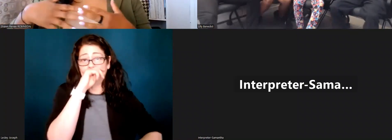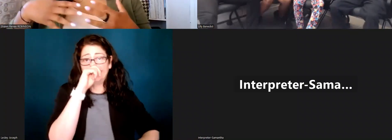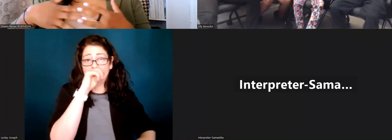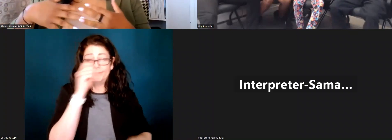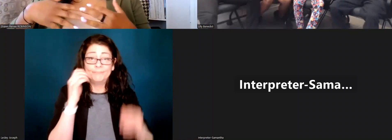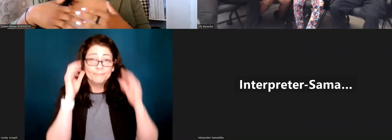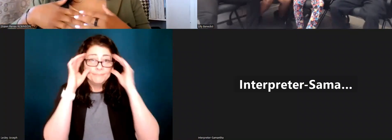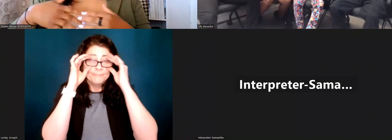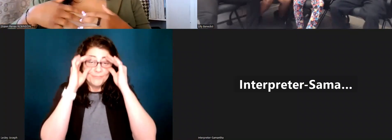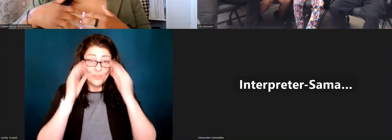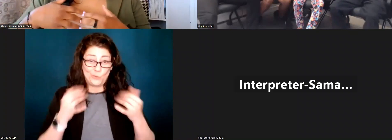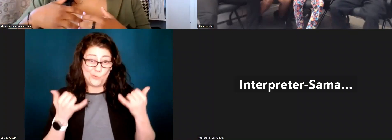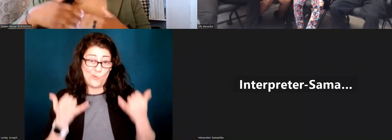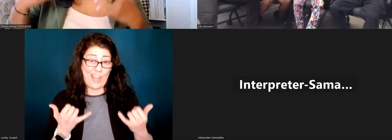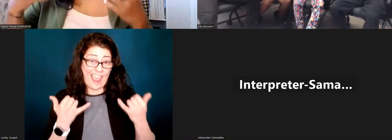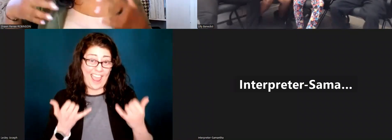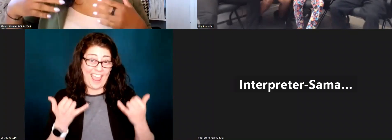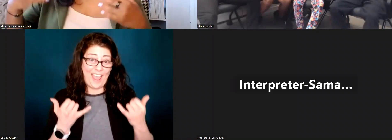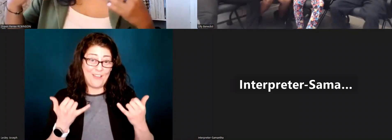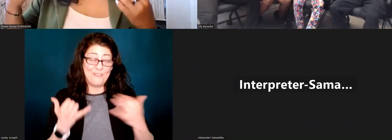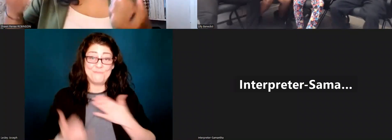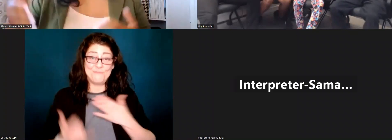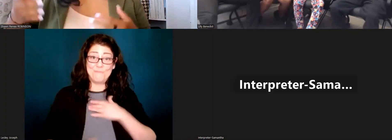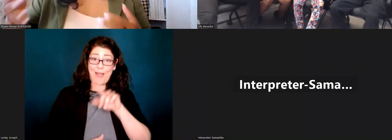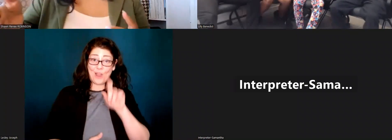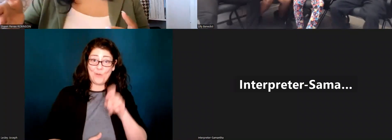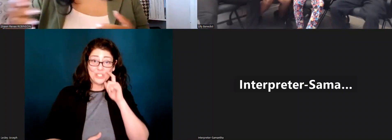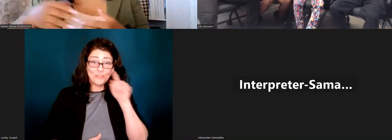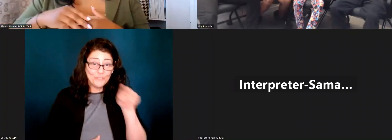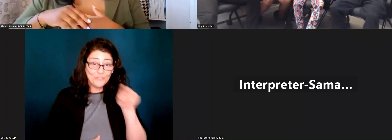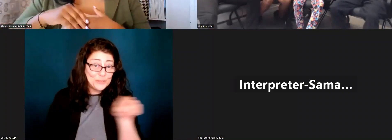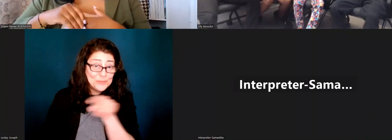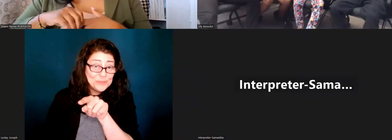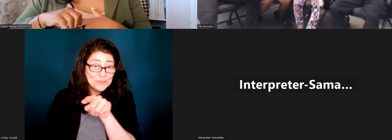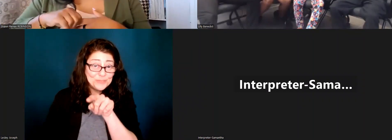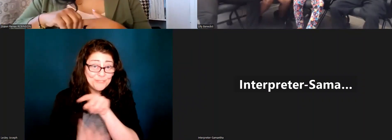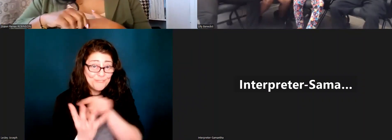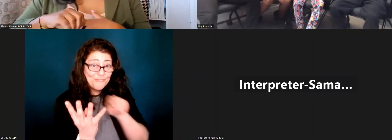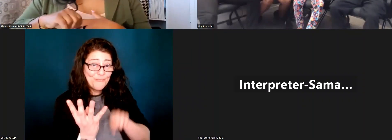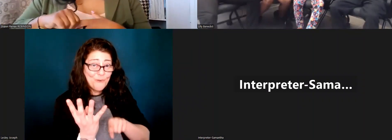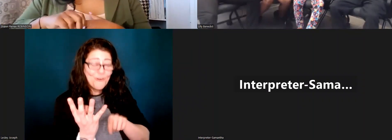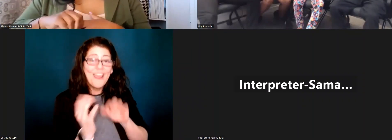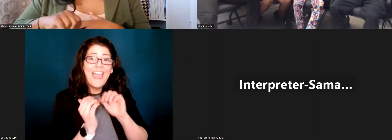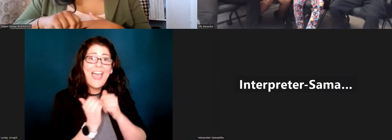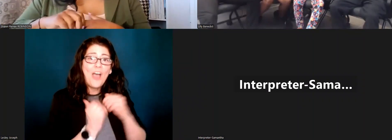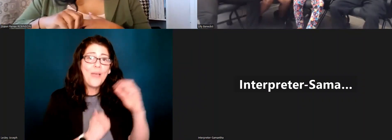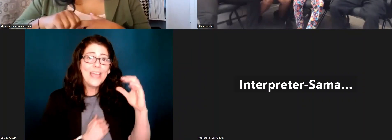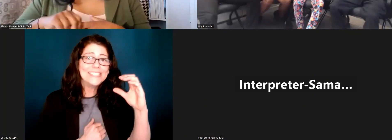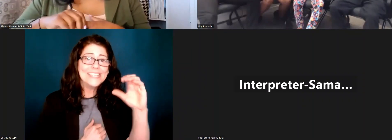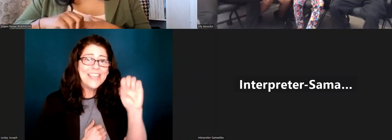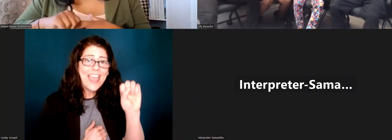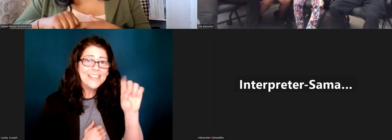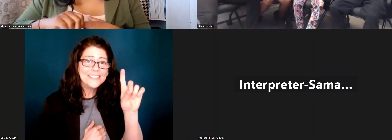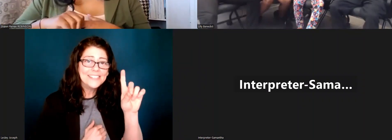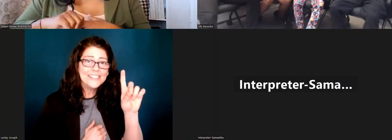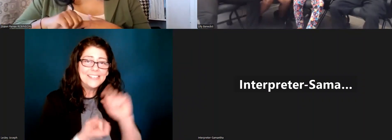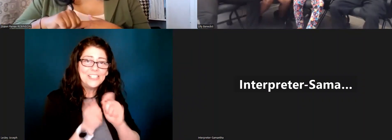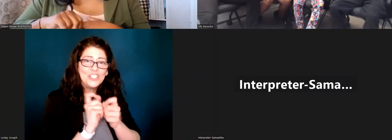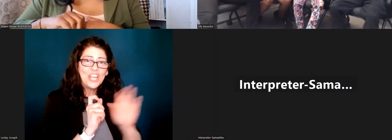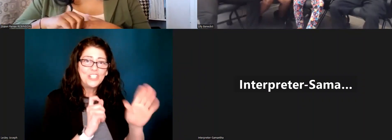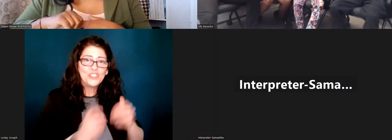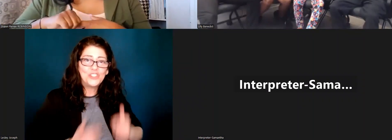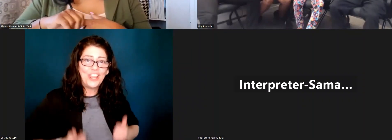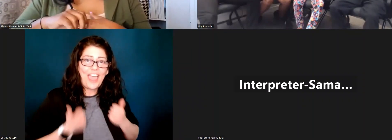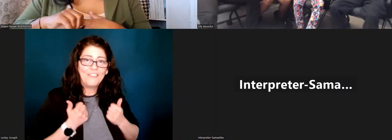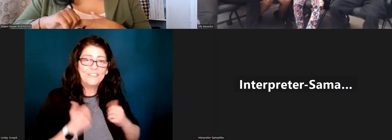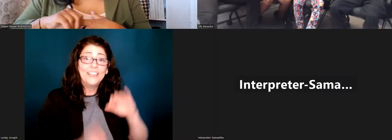how has California School for the Deaf changed your life? We have Jonte, who started at